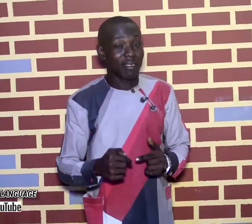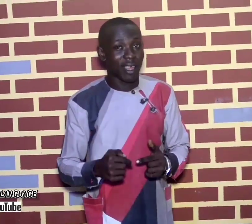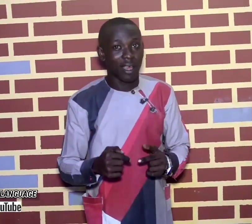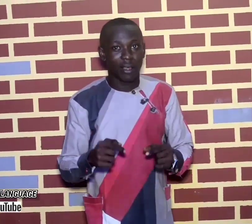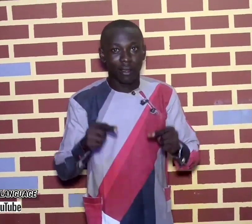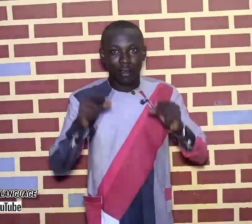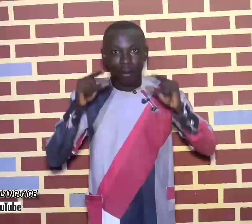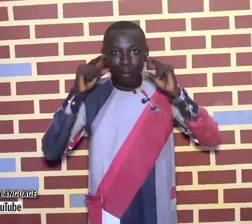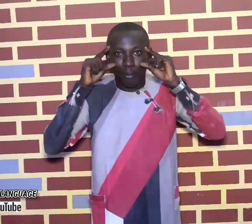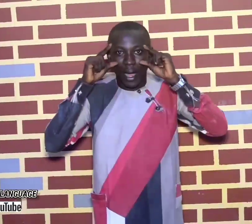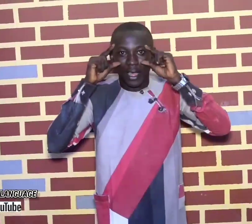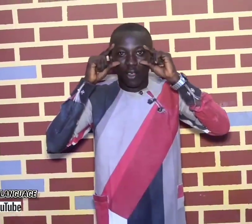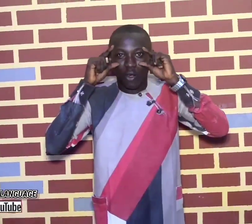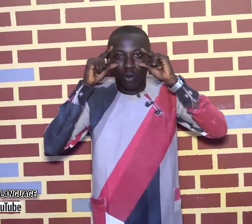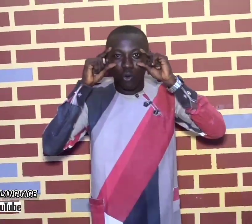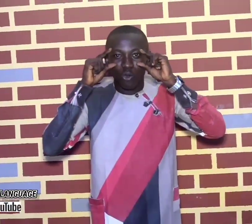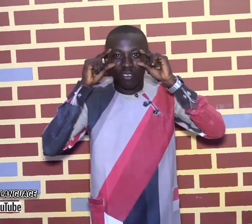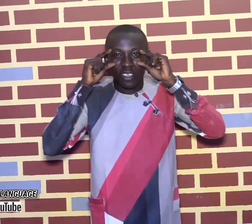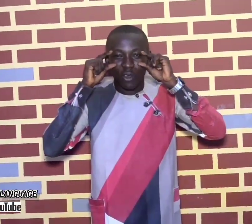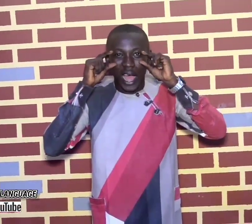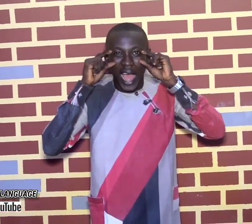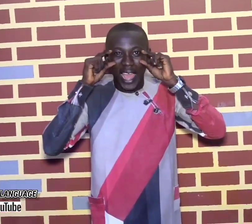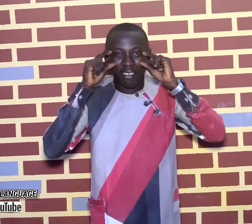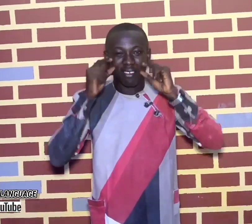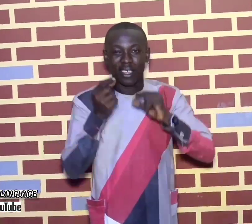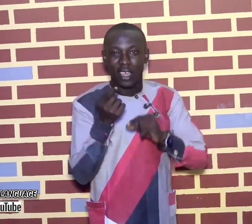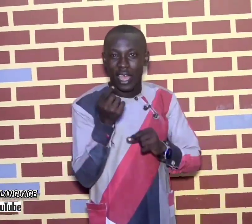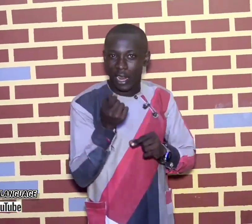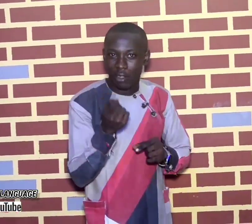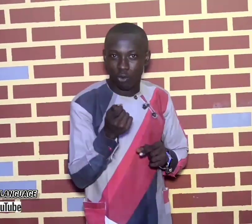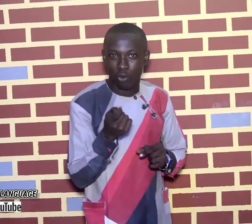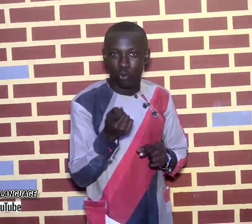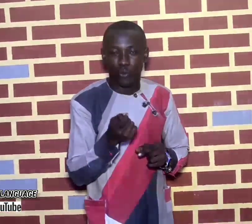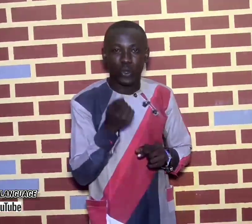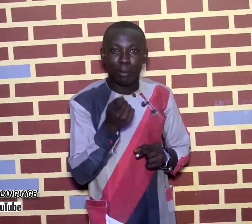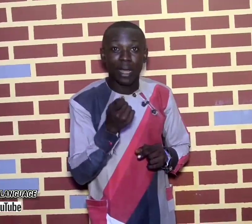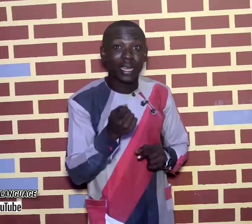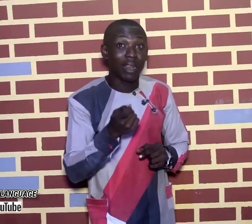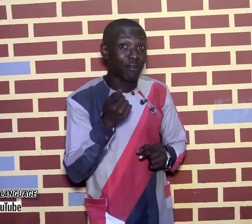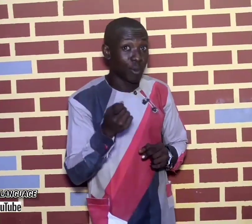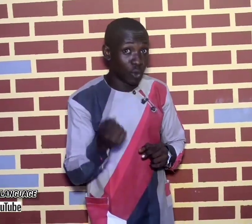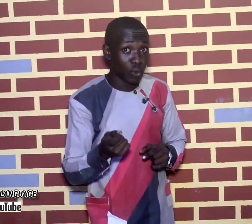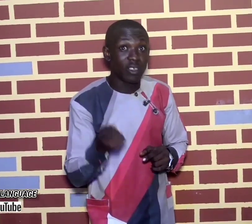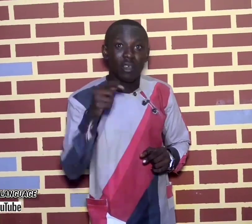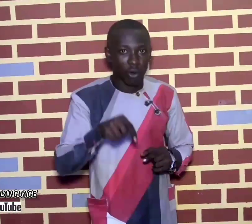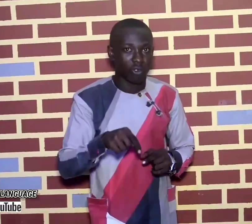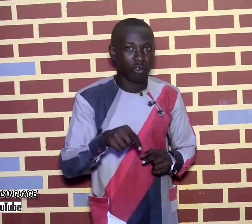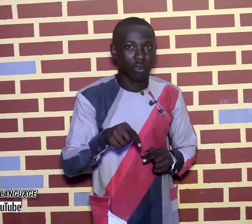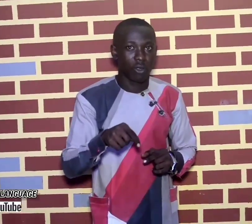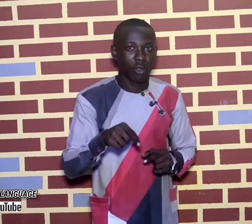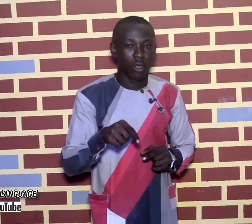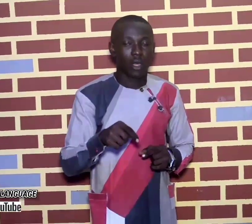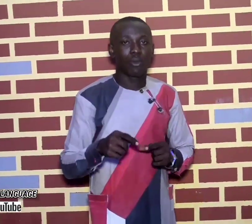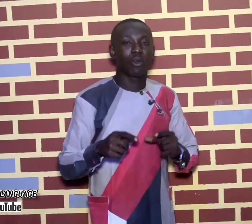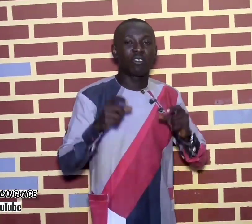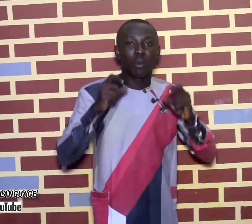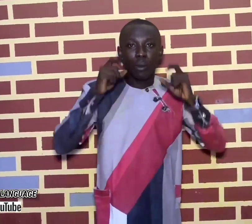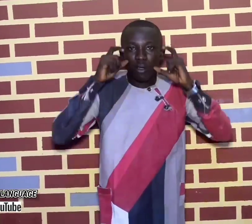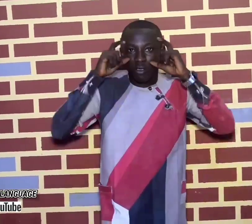answer, by closing your eyes a little. We demand that from you. It's a must. Because the moment you